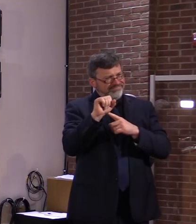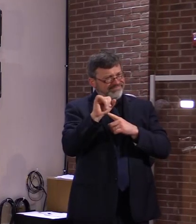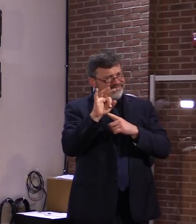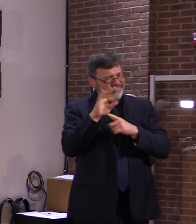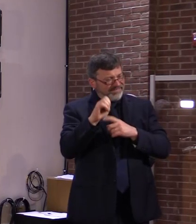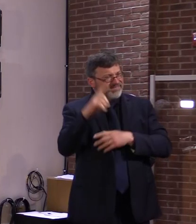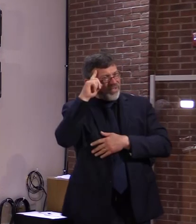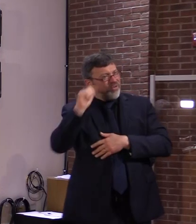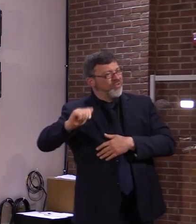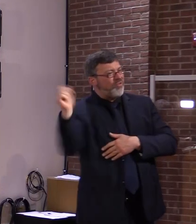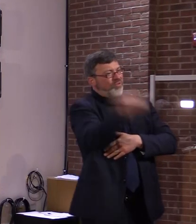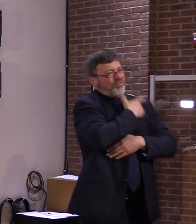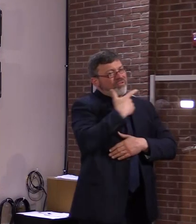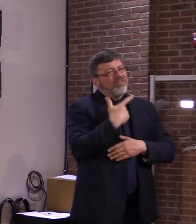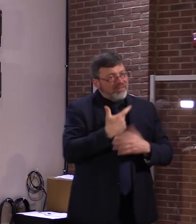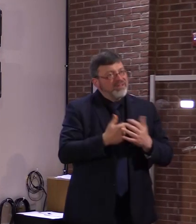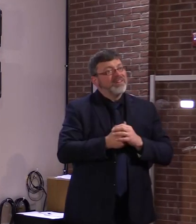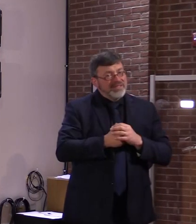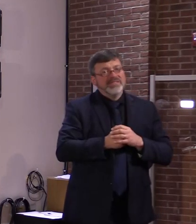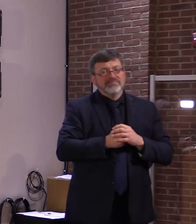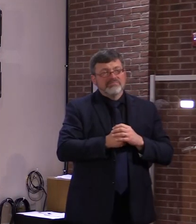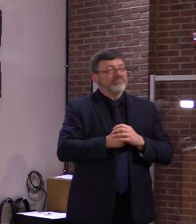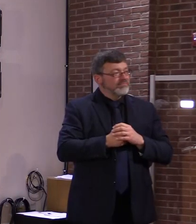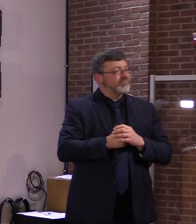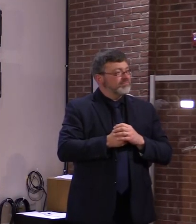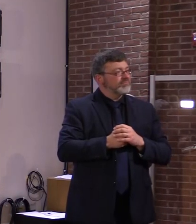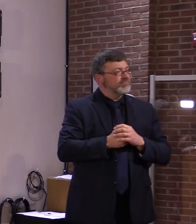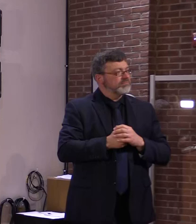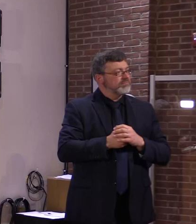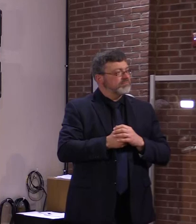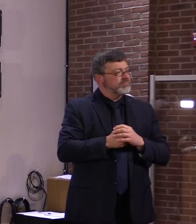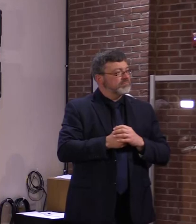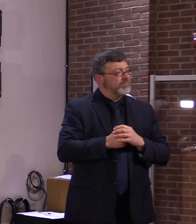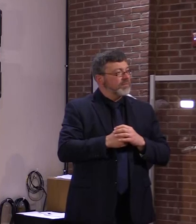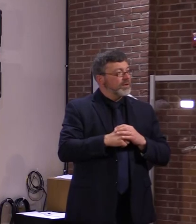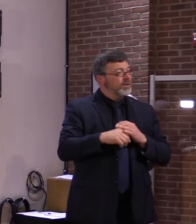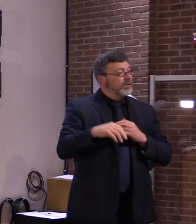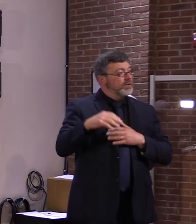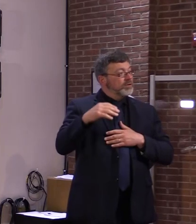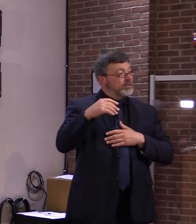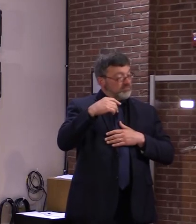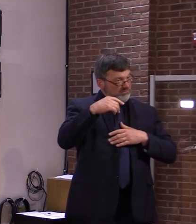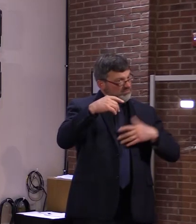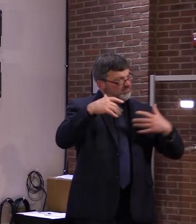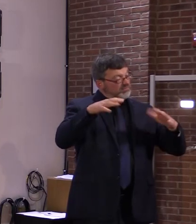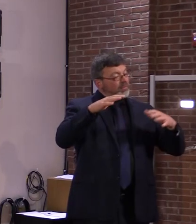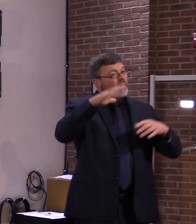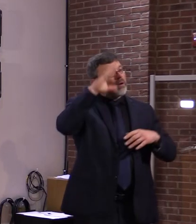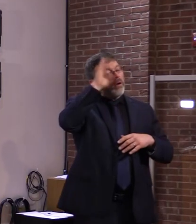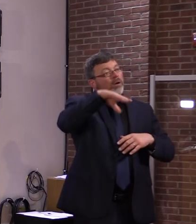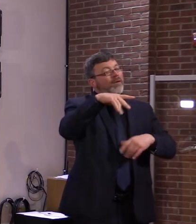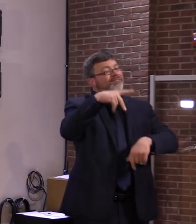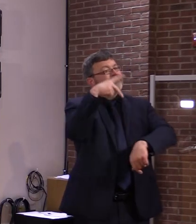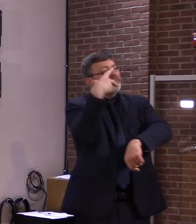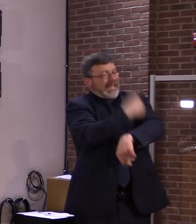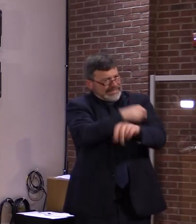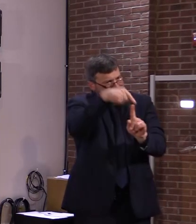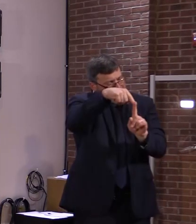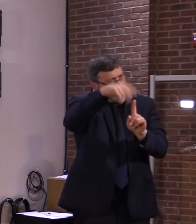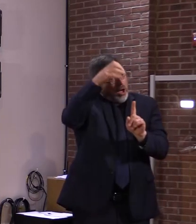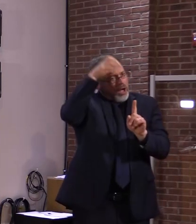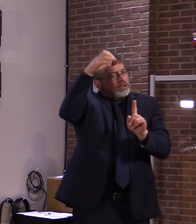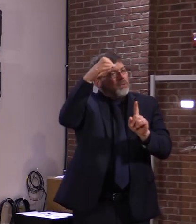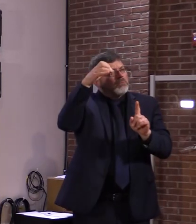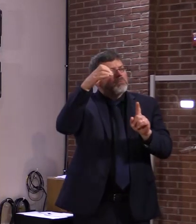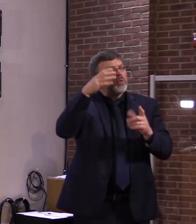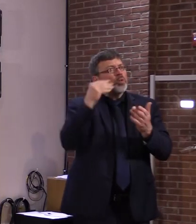and caregivers to get their child vaccinated, to keep them safe and healthy, and know they are protected from